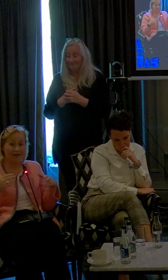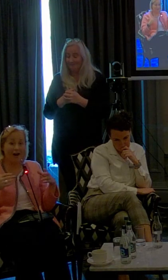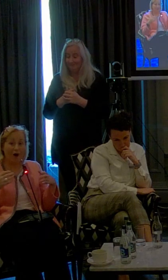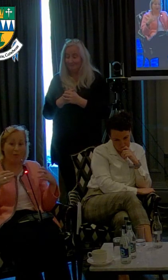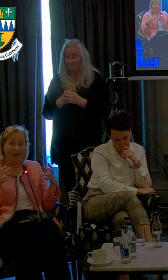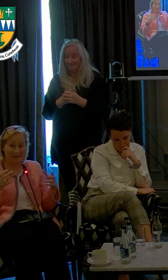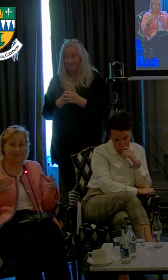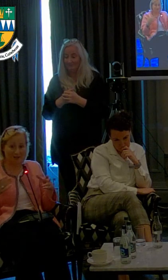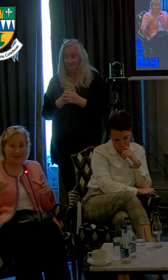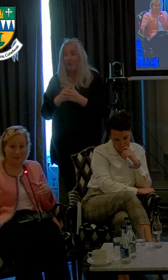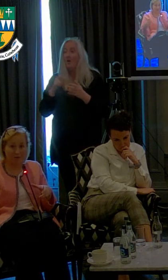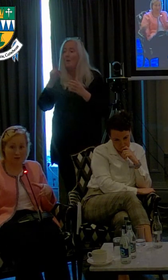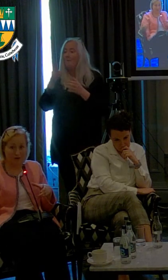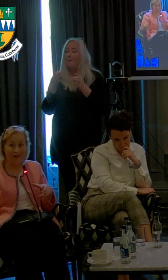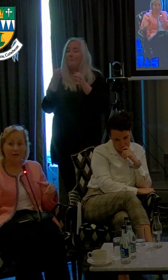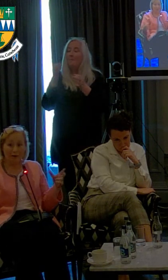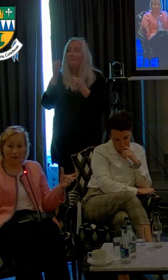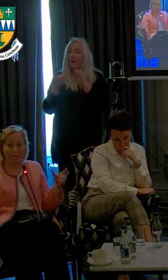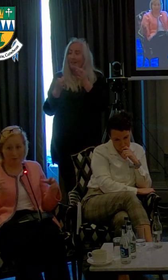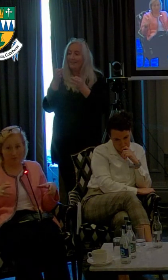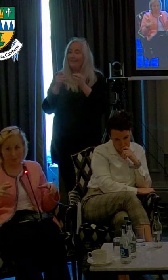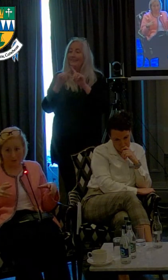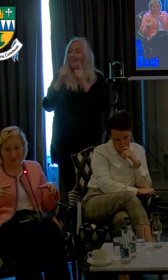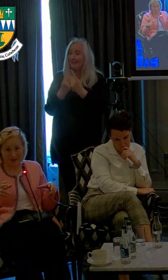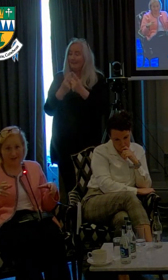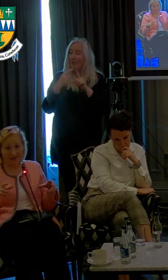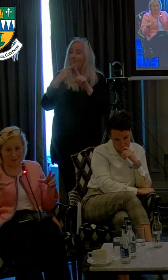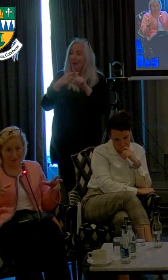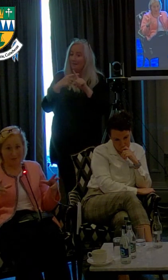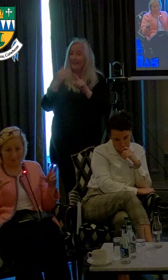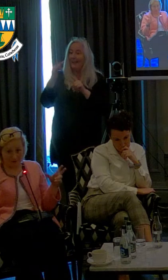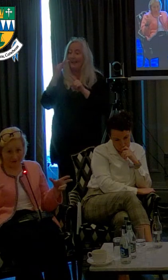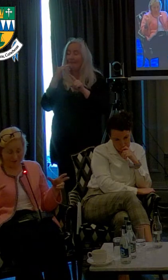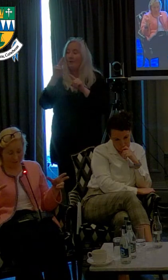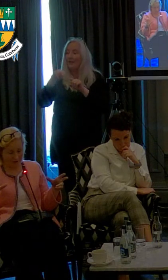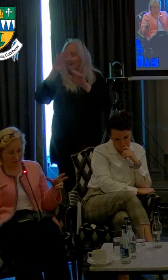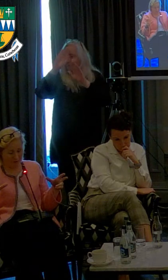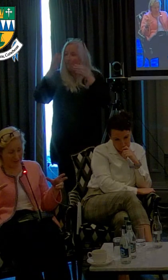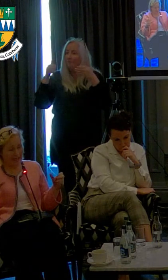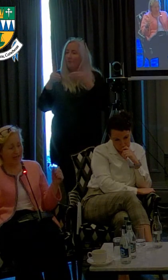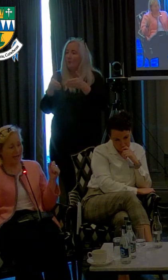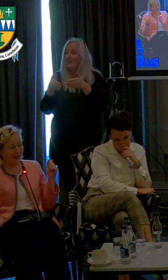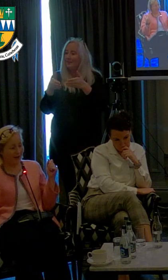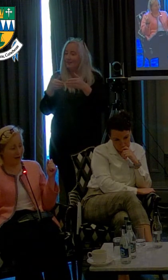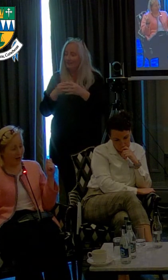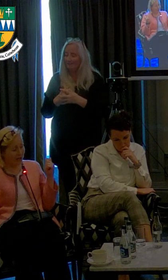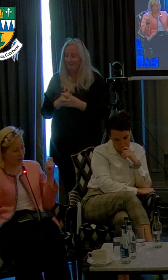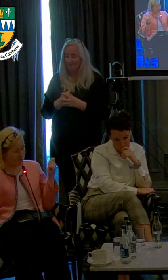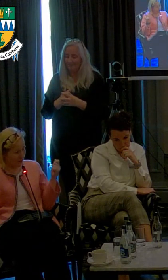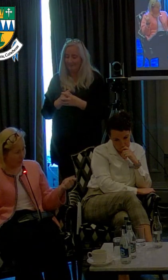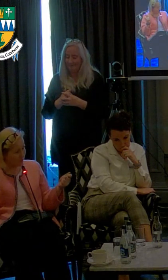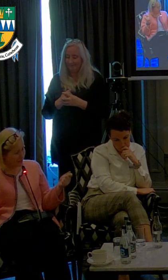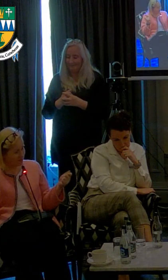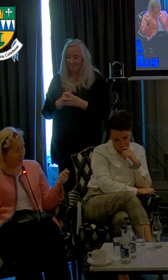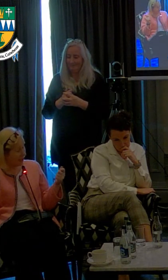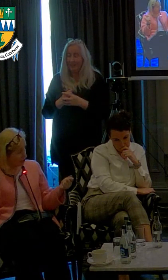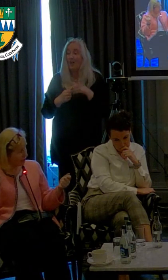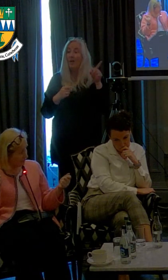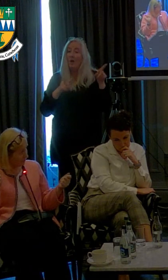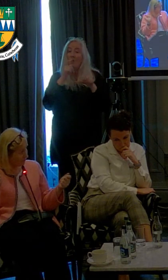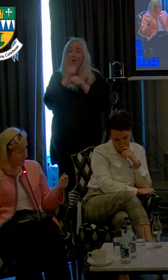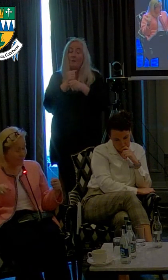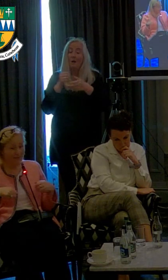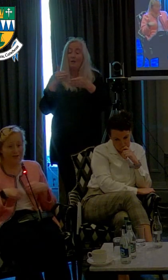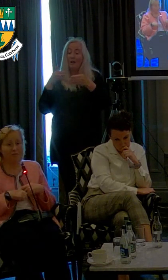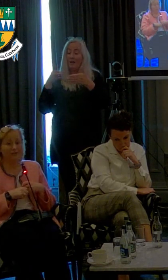instructive as to how positively things can be done when you have people focused on doing something for the greater good. In terms of obstacles at national